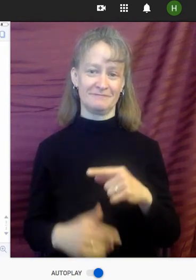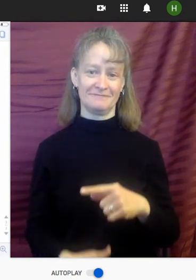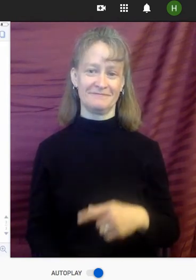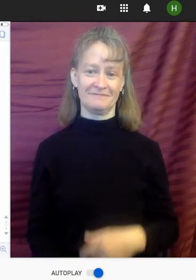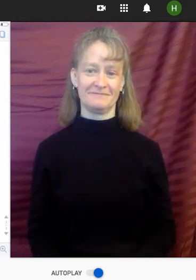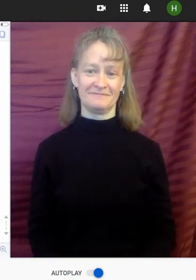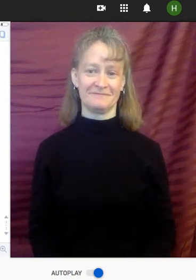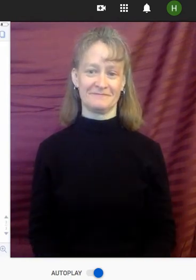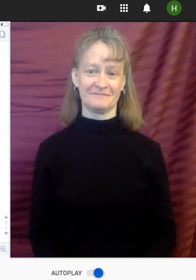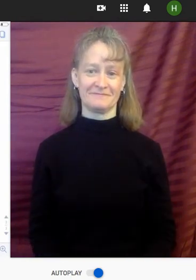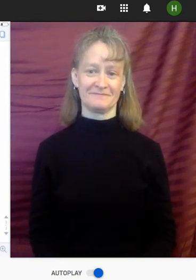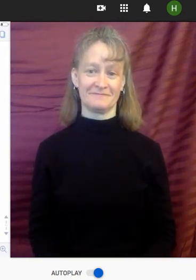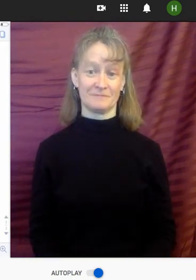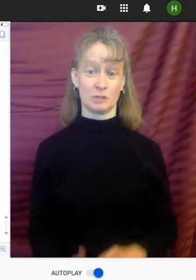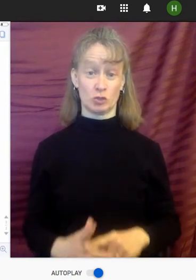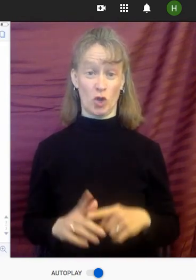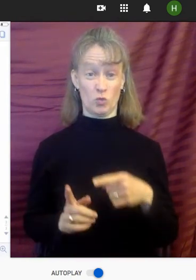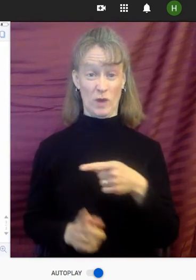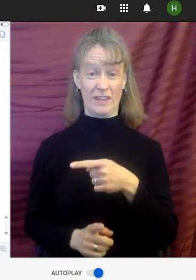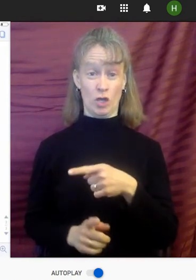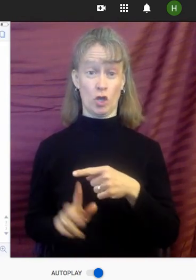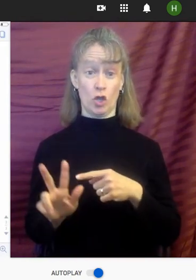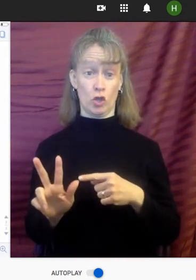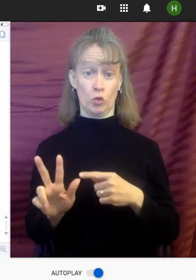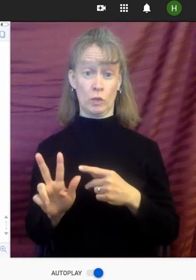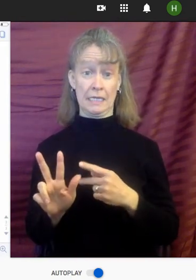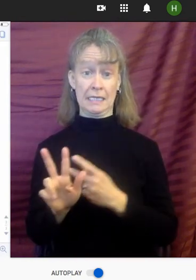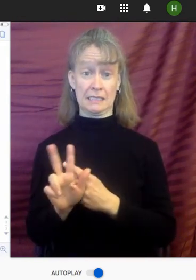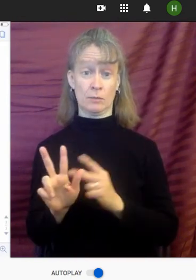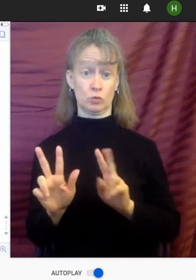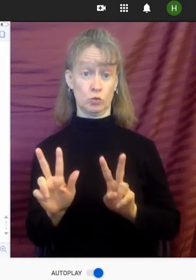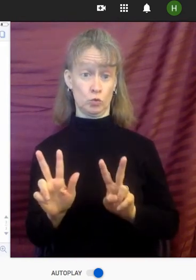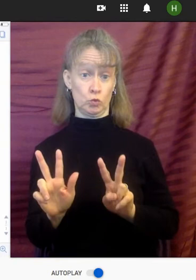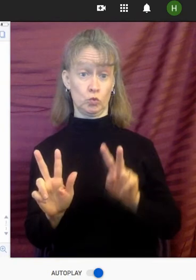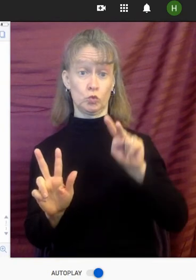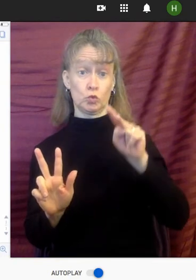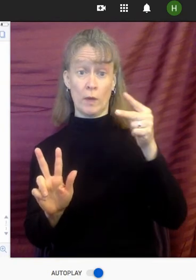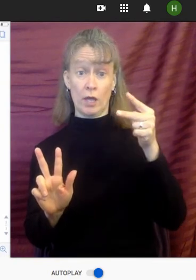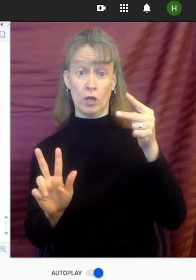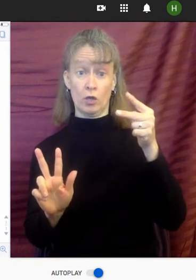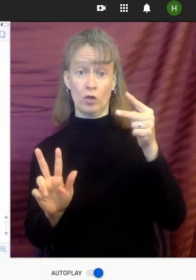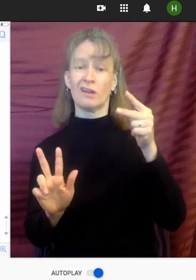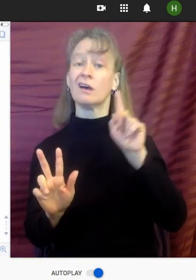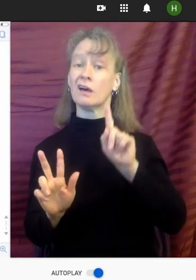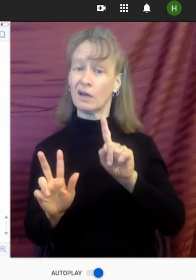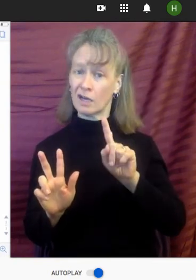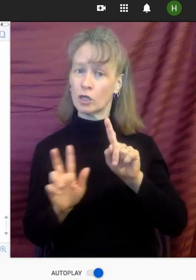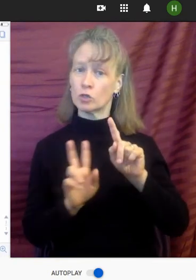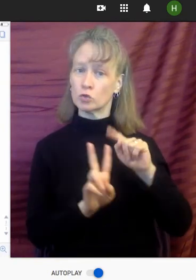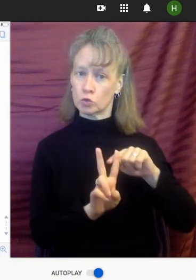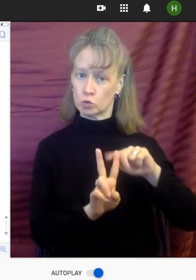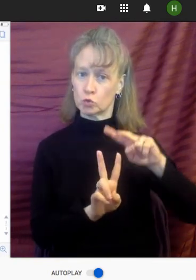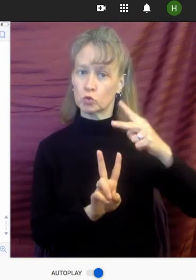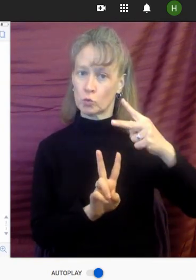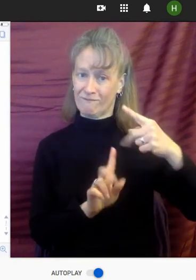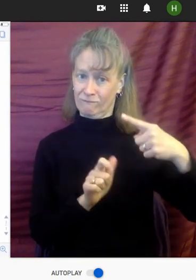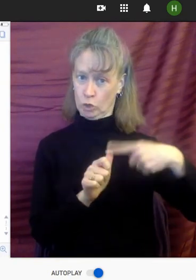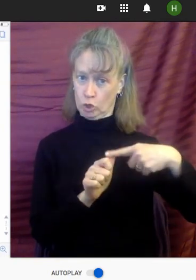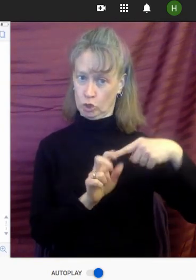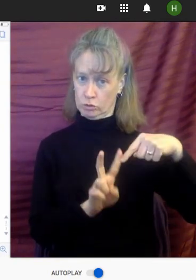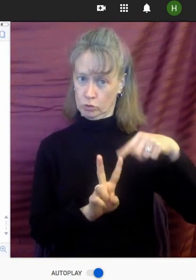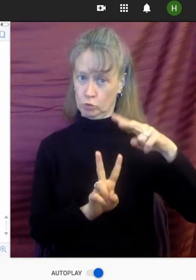Start here with 3 times 2 squared. We need to do the 2 squared